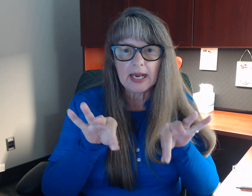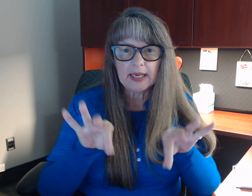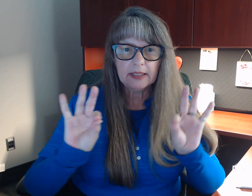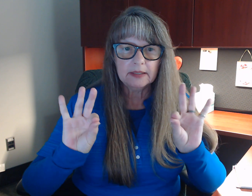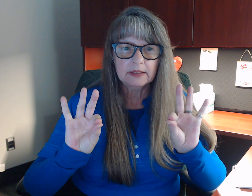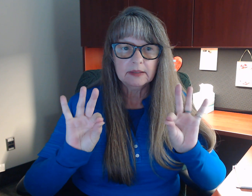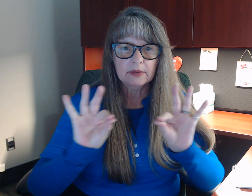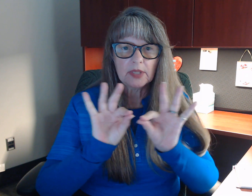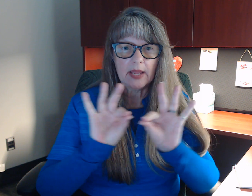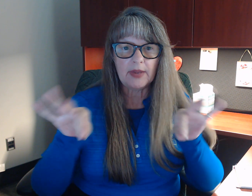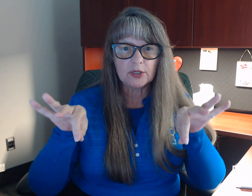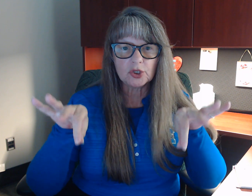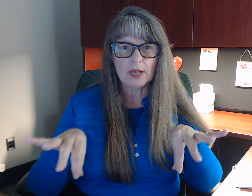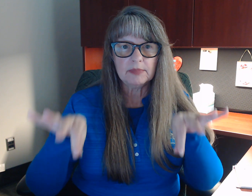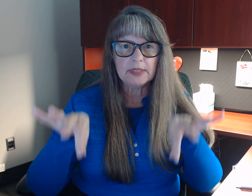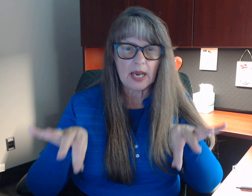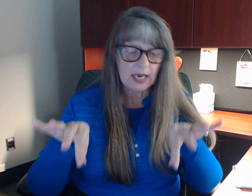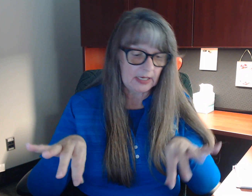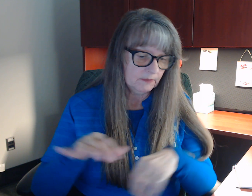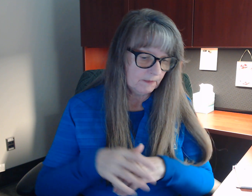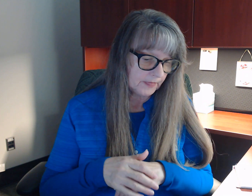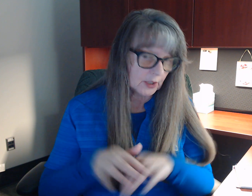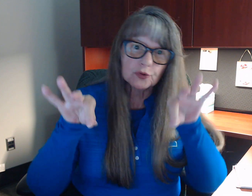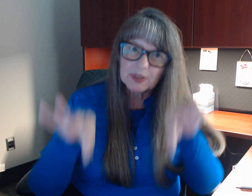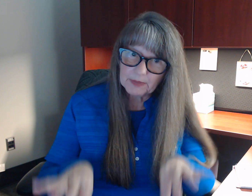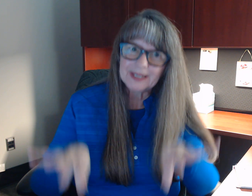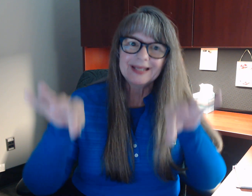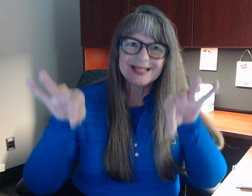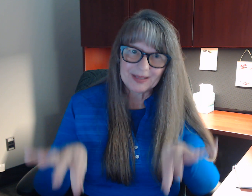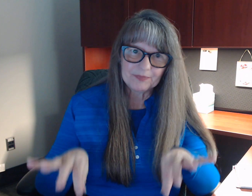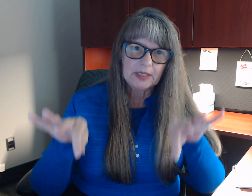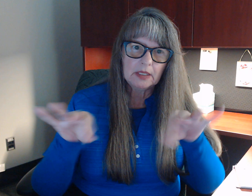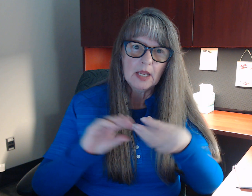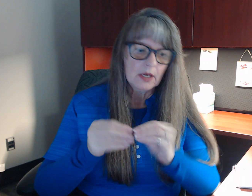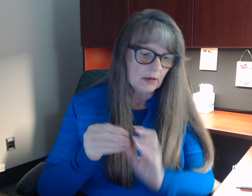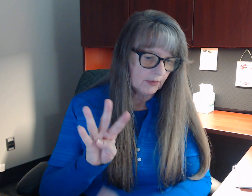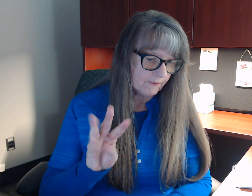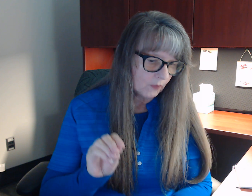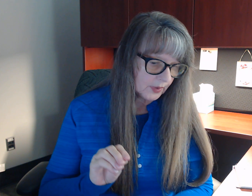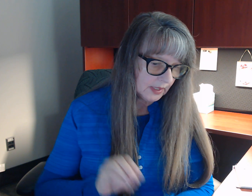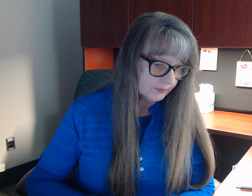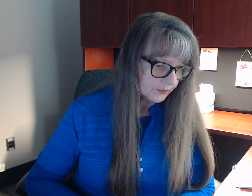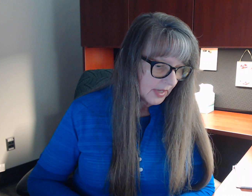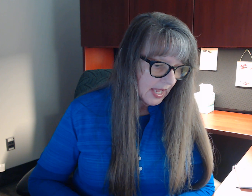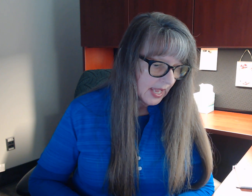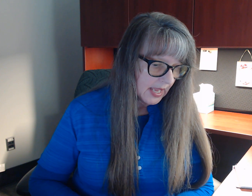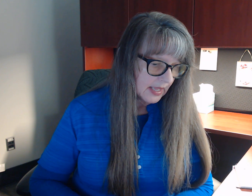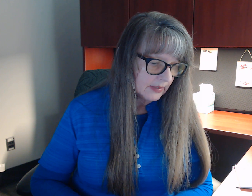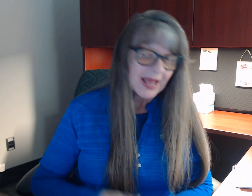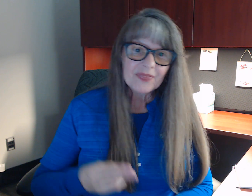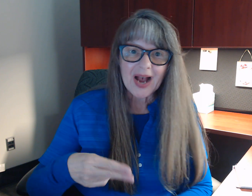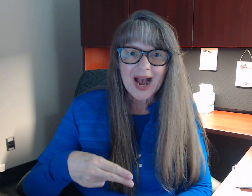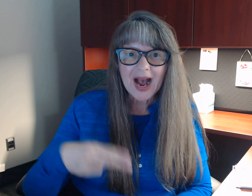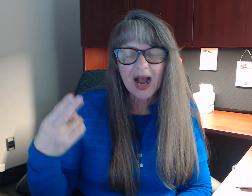dye, the F-hand shaped dye, because you're dipping it in something, number 40, and the